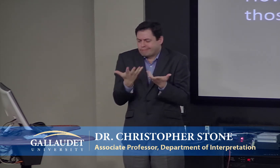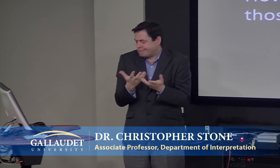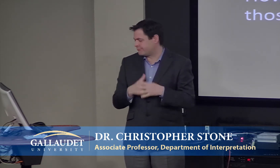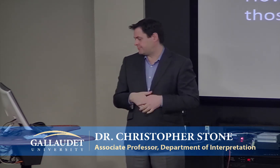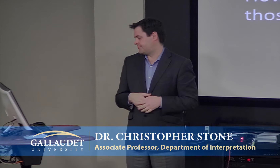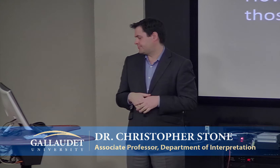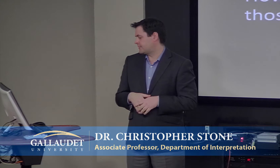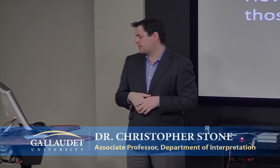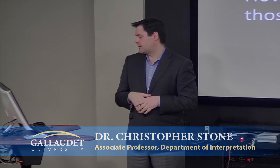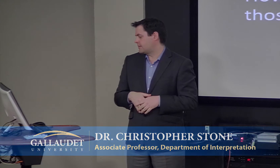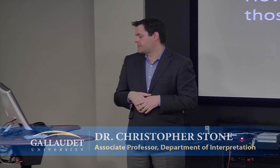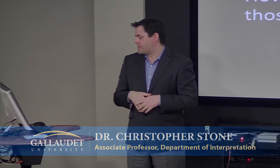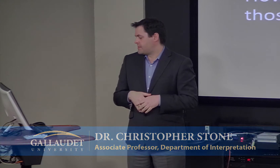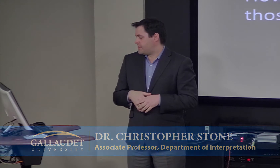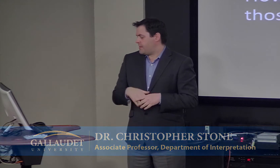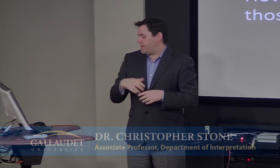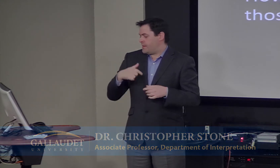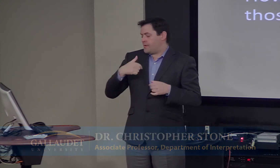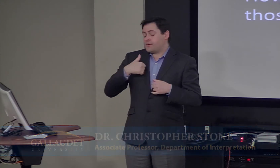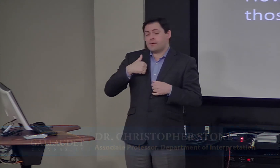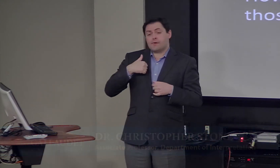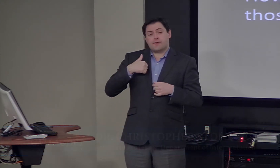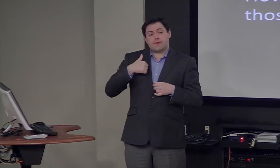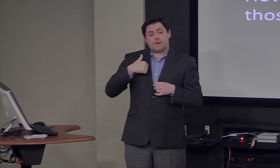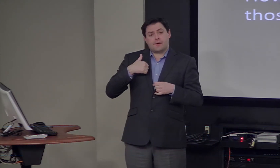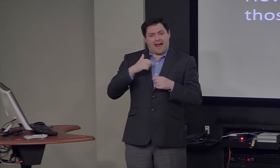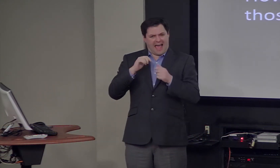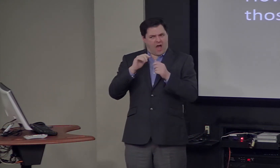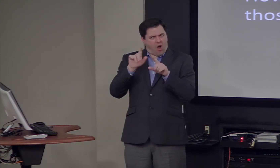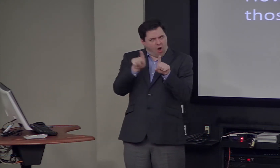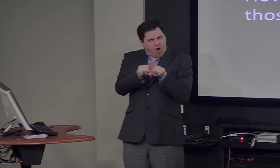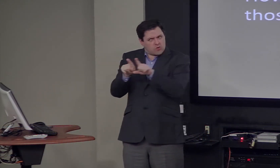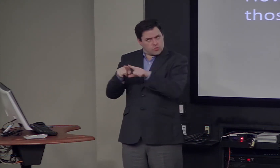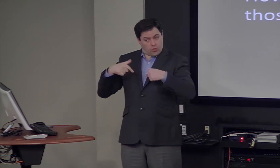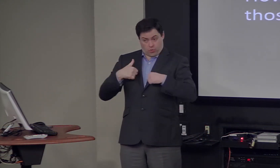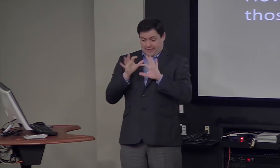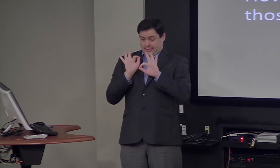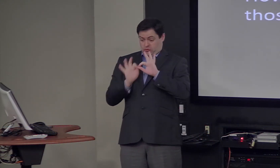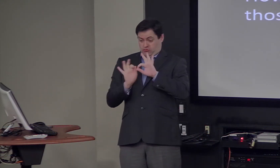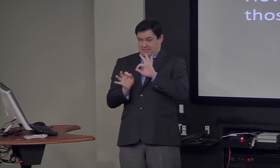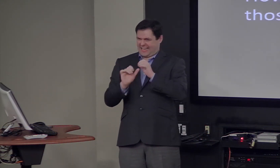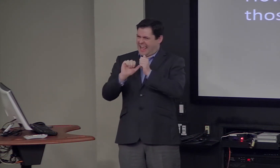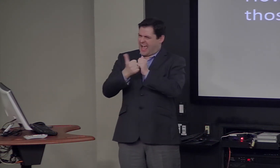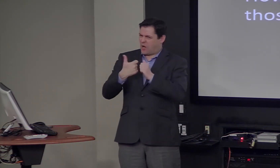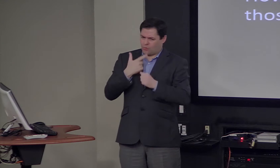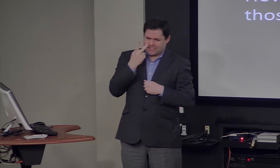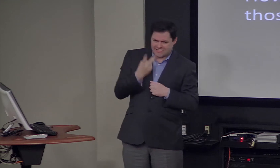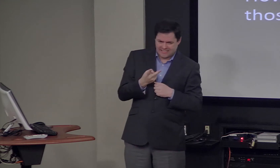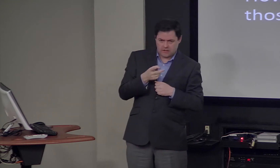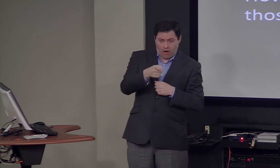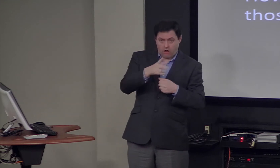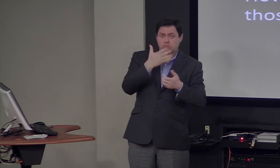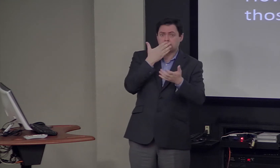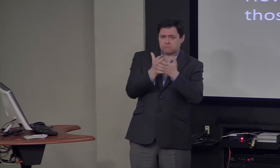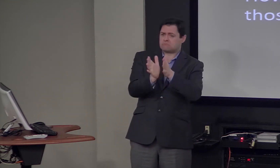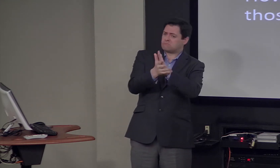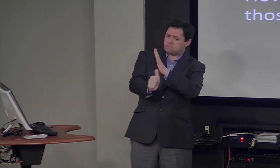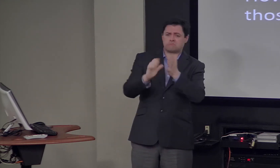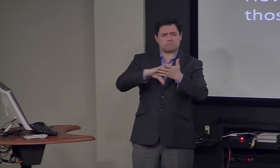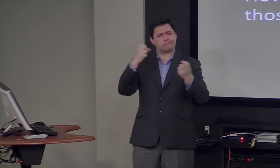poses the question, how do we accommodate these learning needs in that they're learning a second language in a second modality? And if we look particularly at